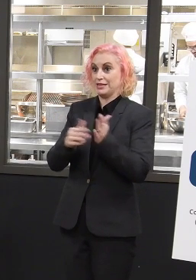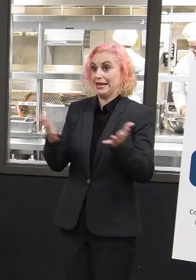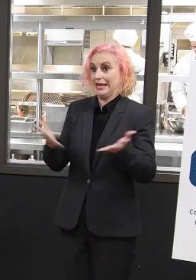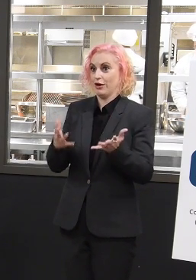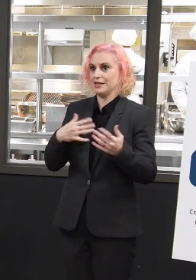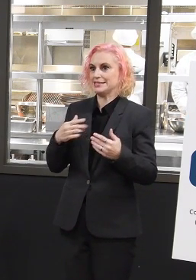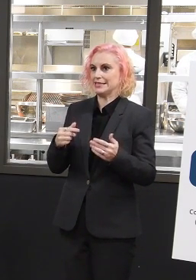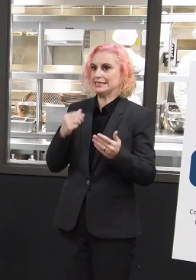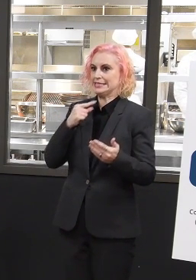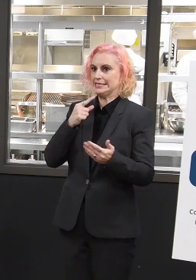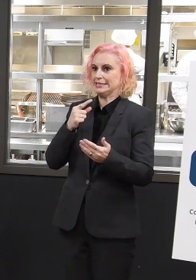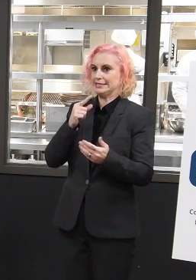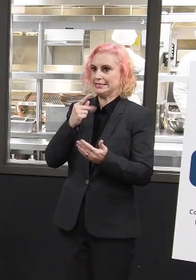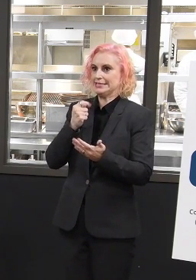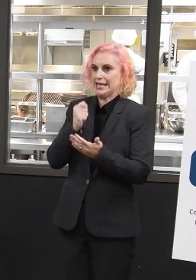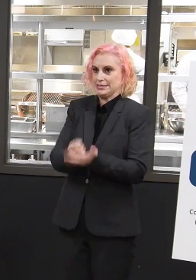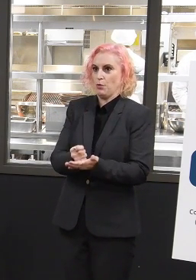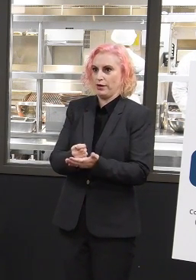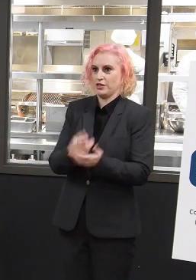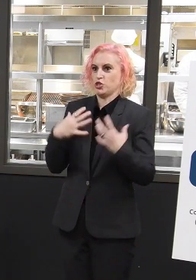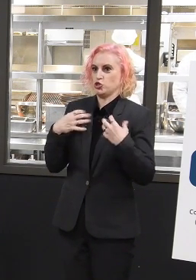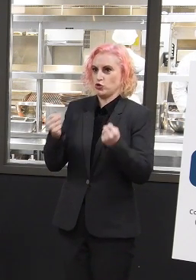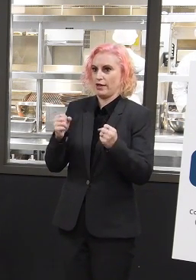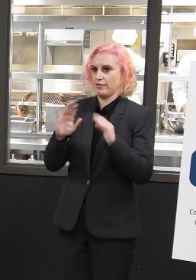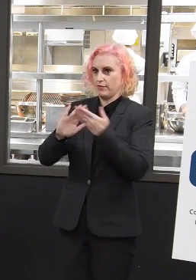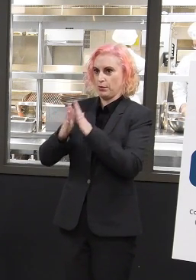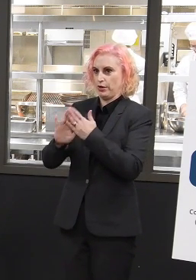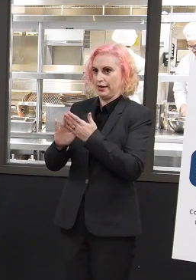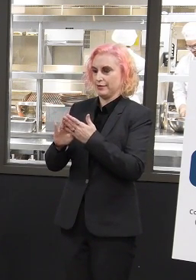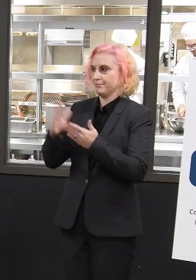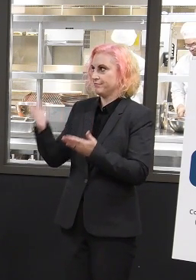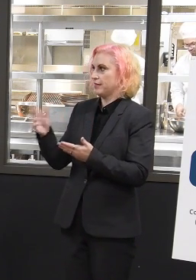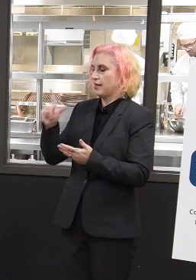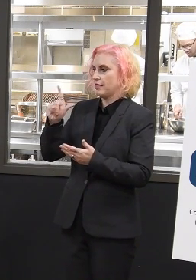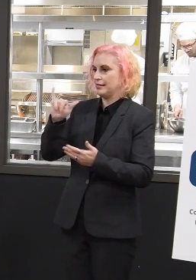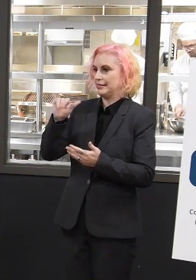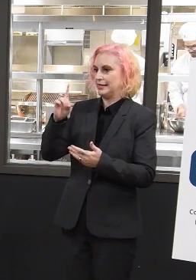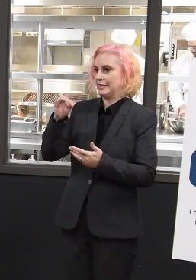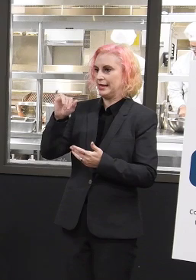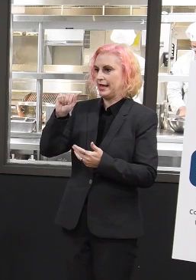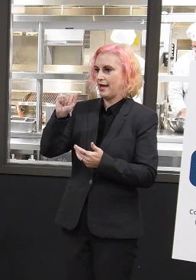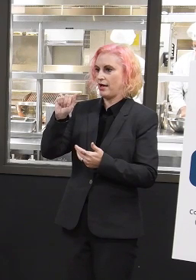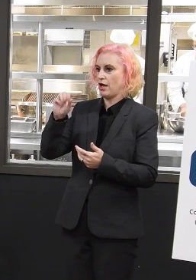of the HCC community. So I'd like to welcome alumna Lydia